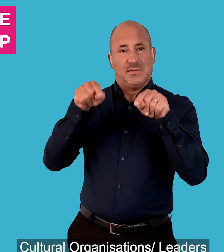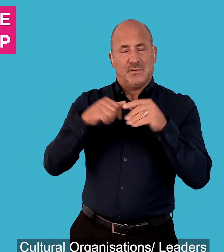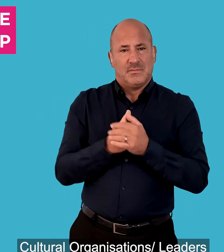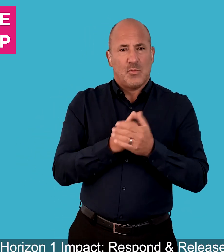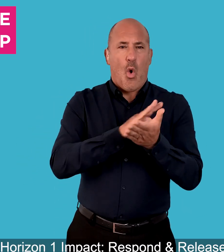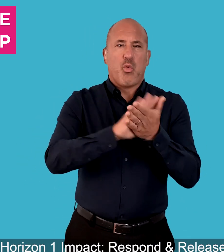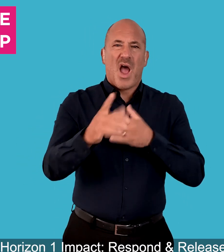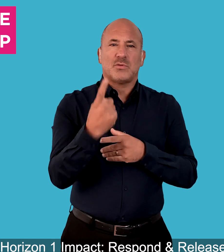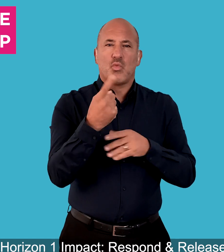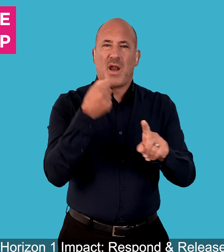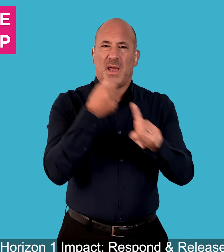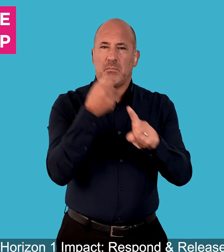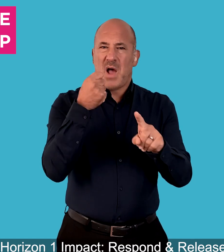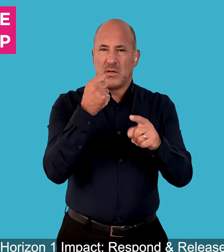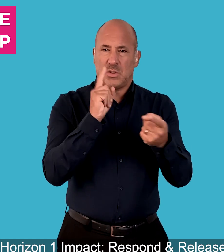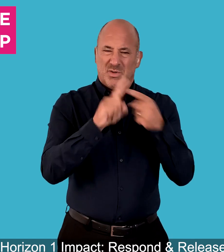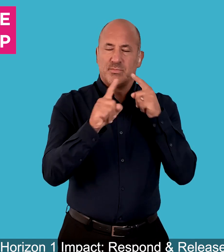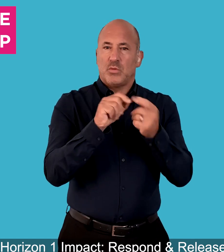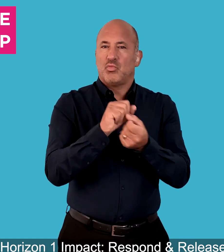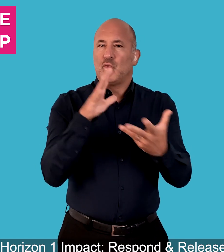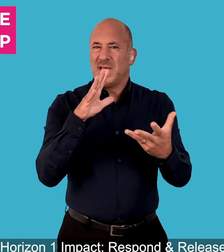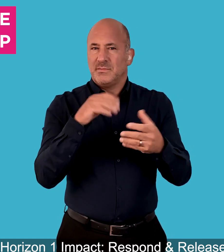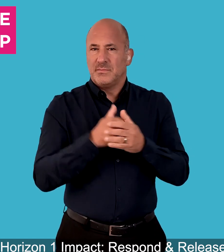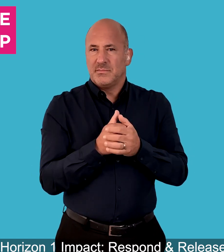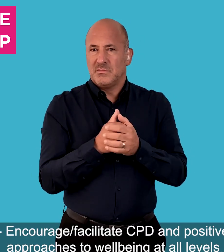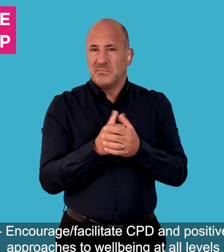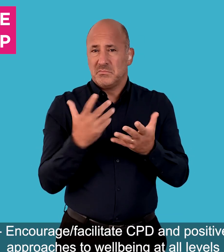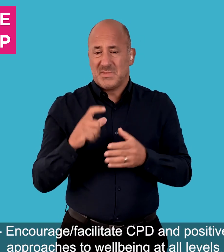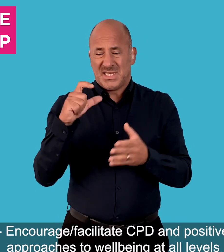organisations/leaders. Horizon 1 impact, respond and release.